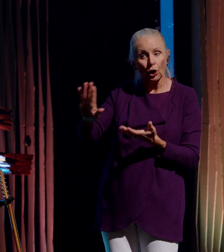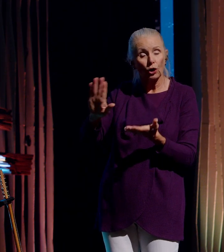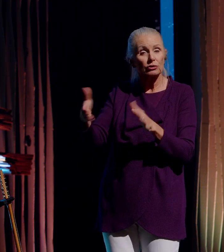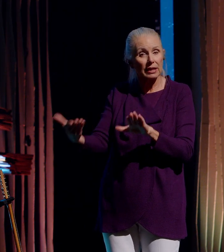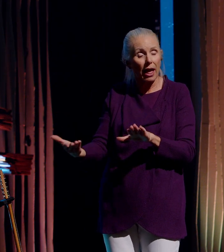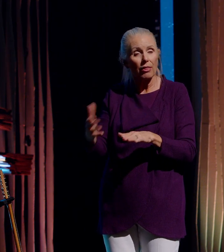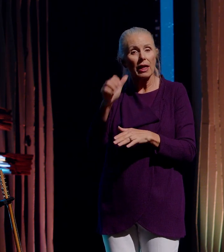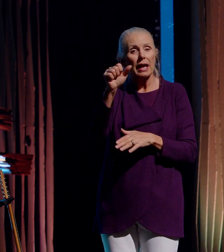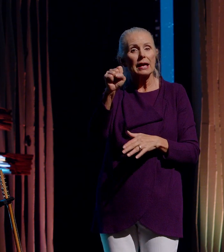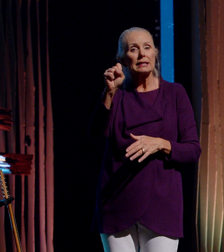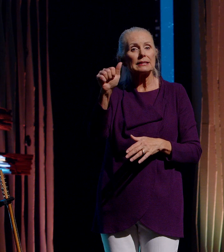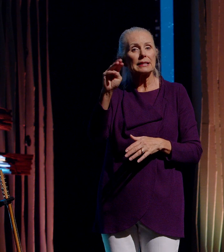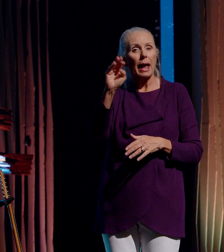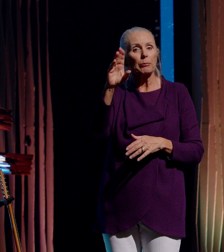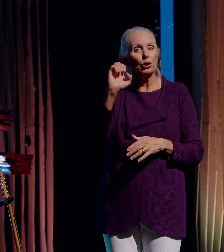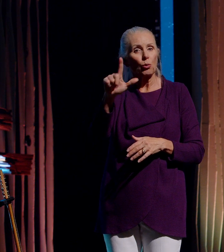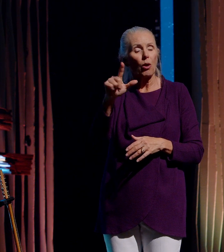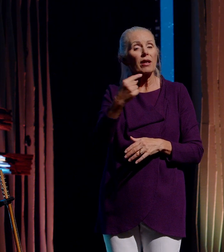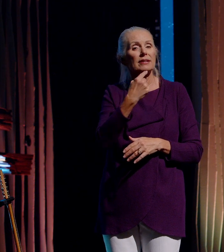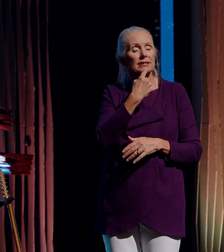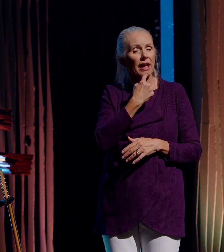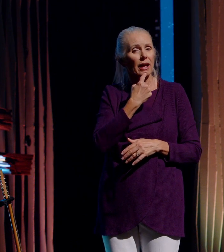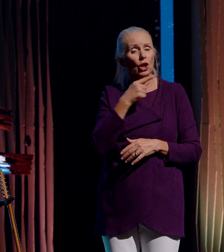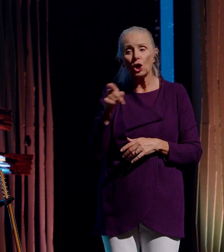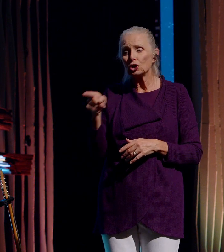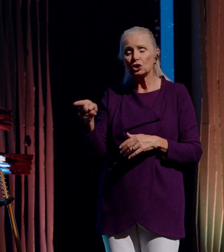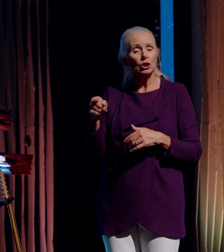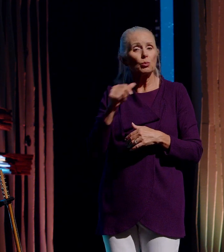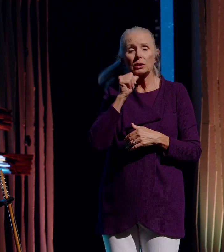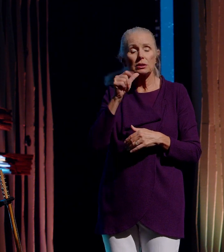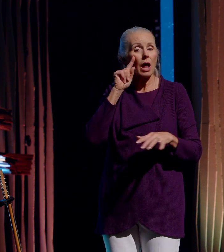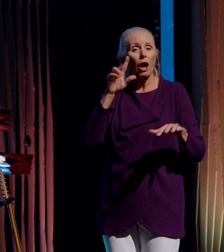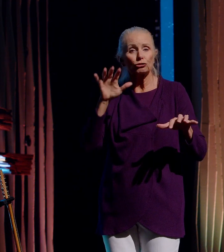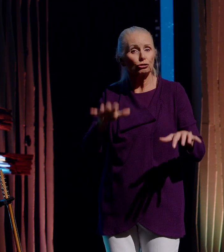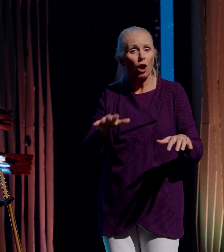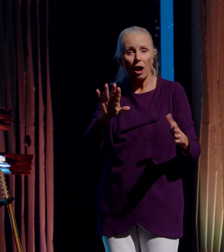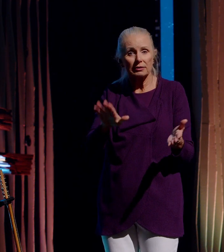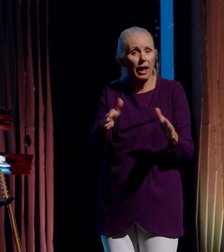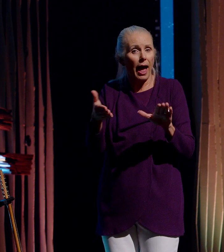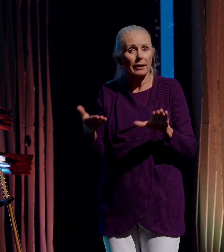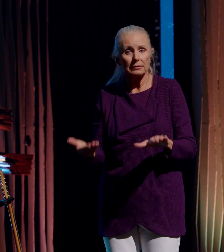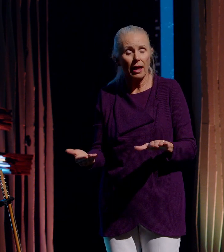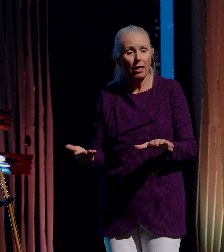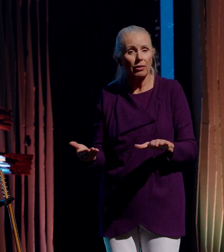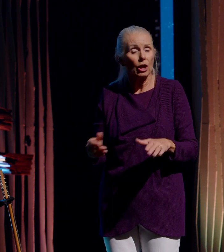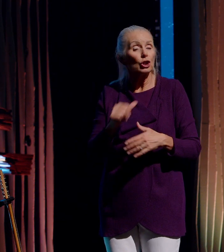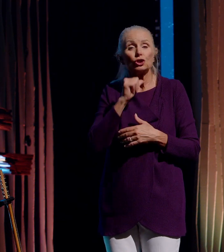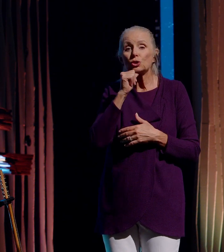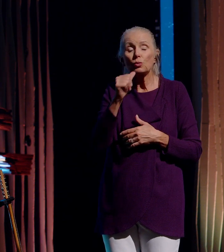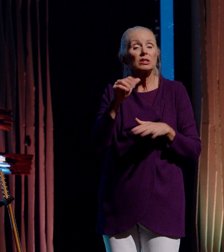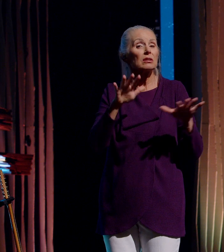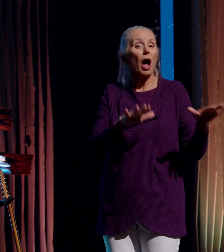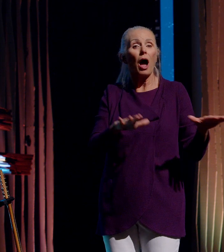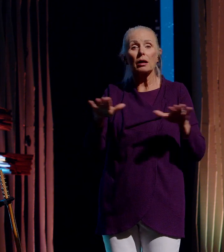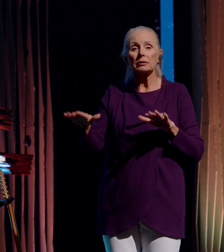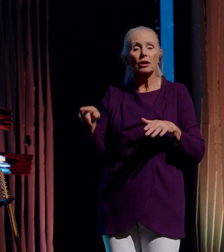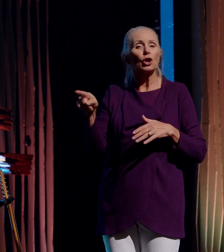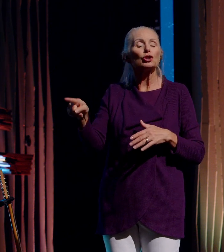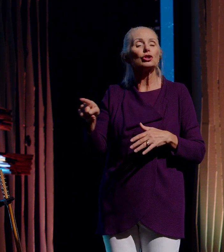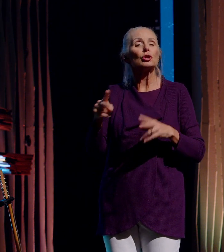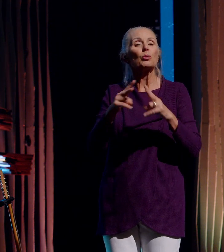write, "She was by no means alarmed at the idea of death, nor was she melancholy. She was